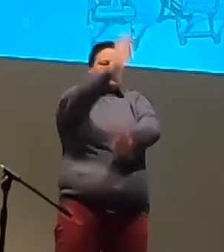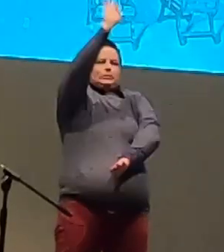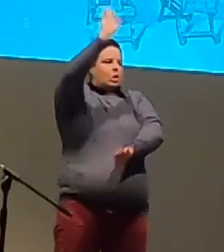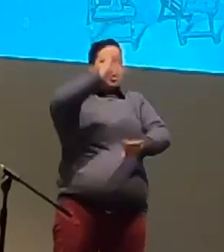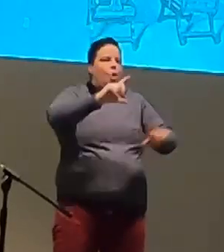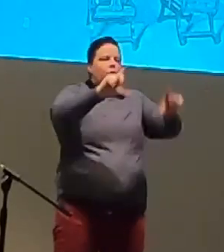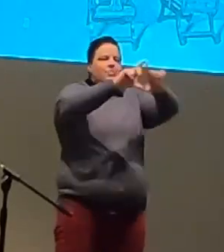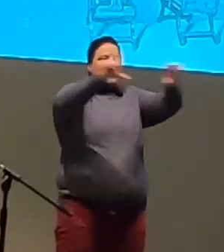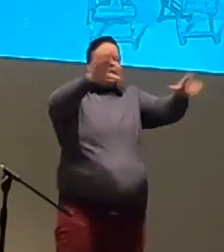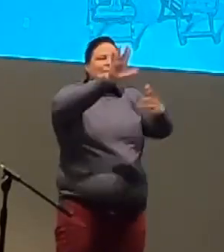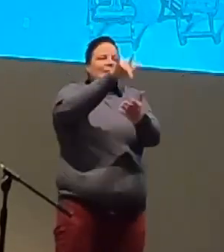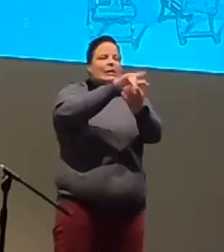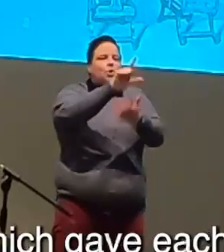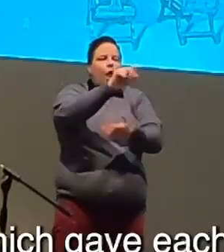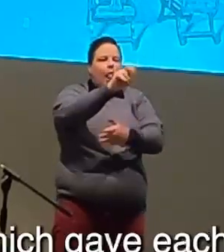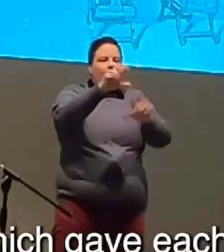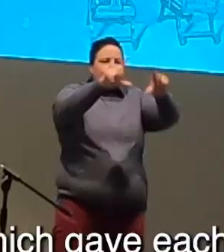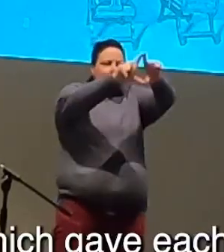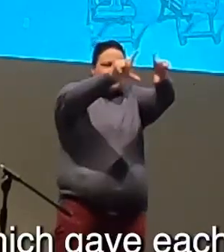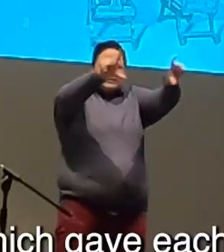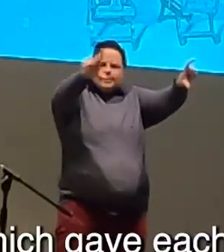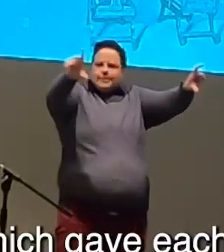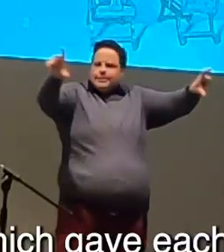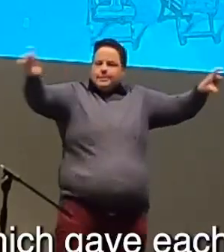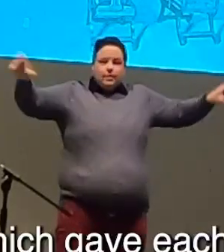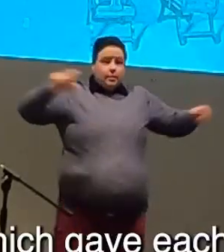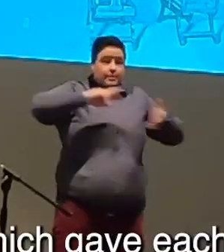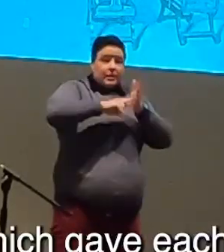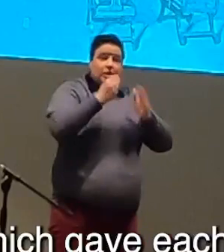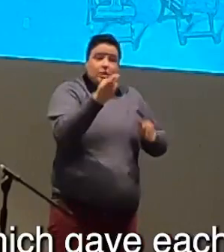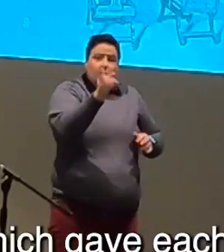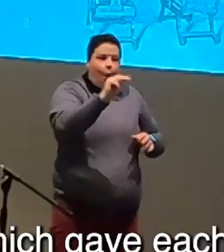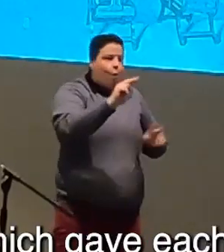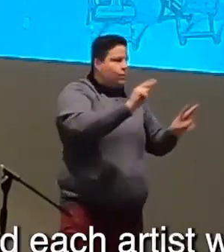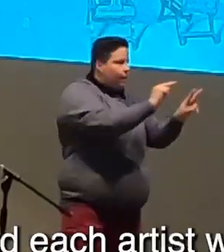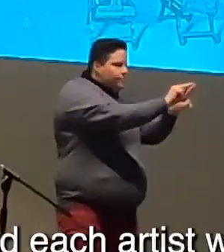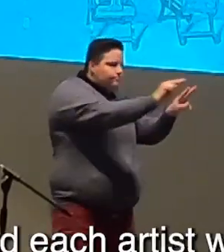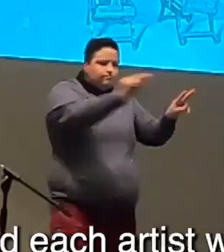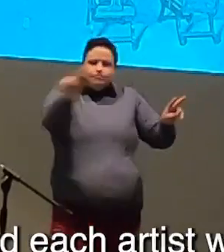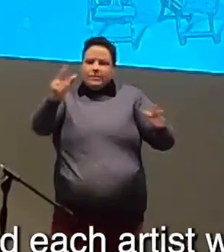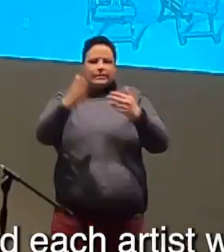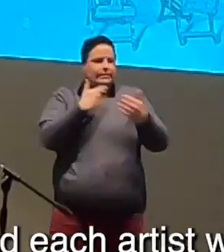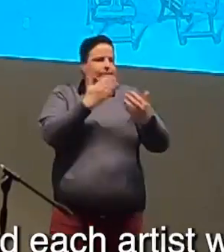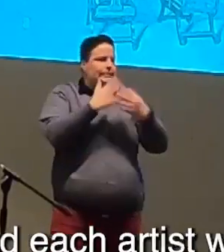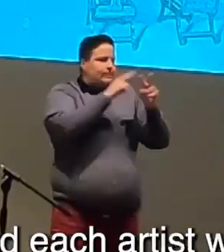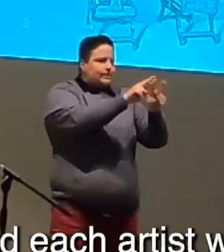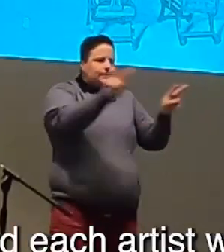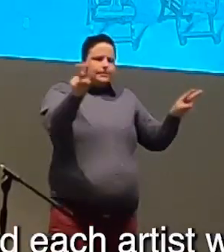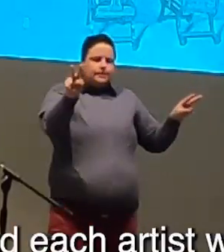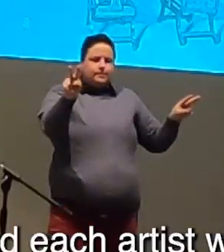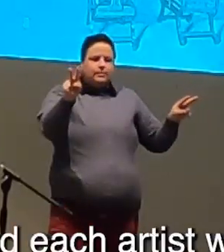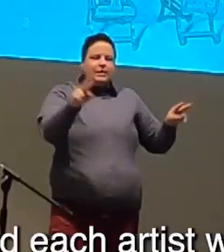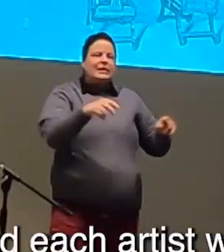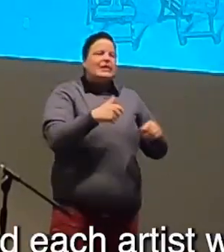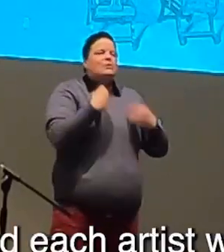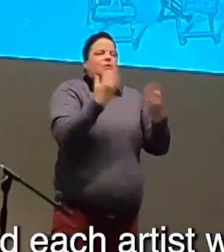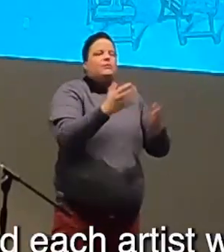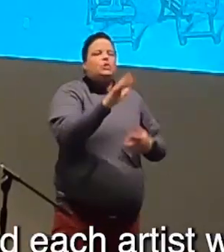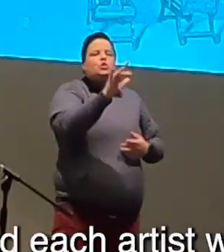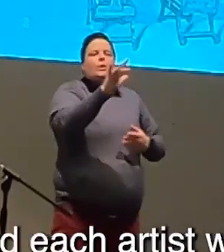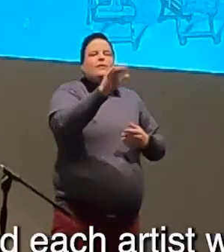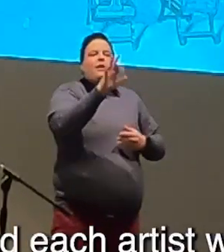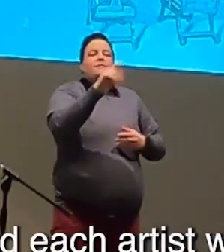on the center line, which gave each artwork its own prominence. And each artist was given 25 feet of